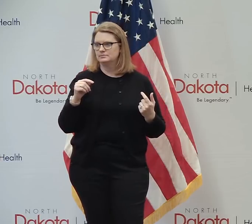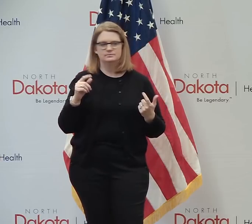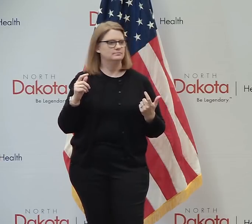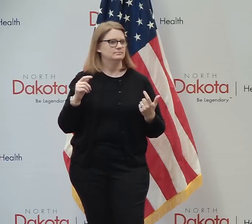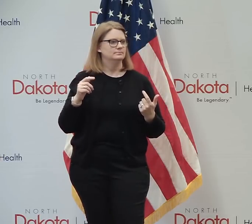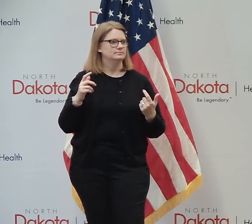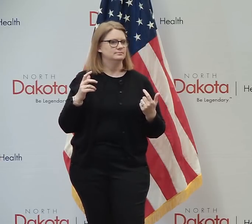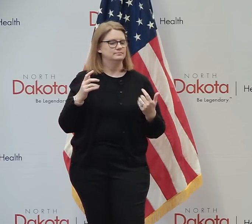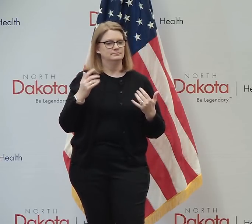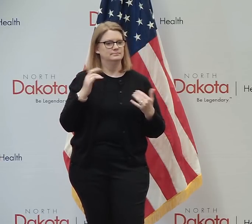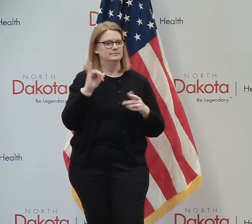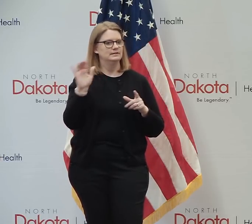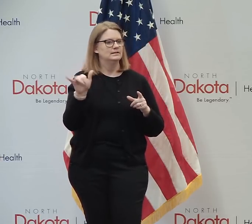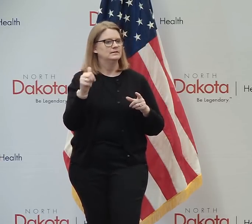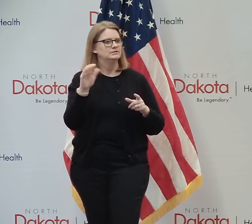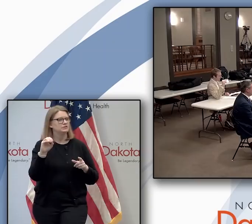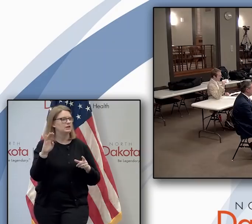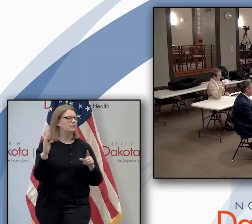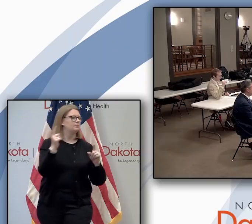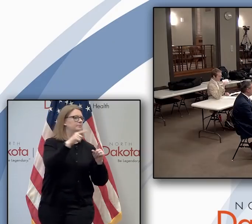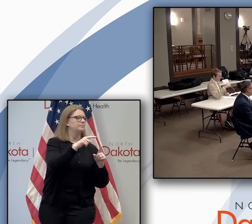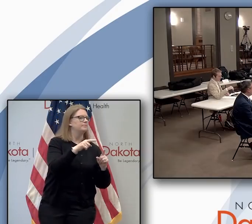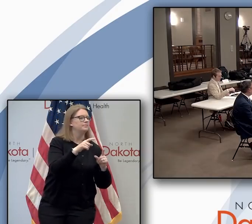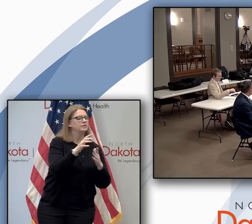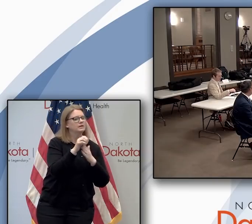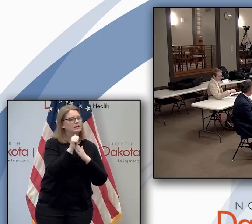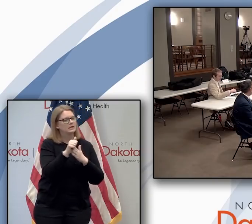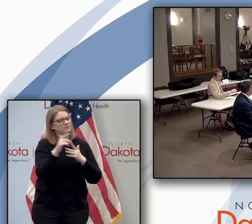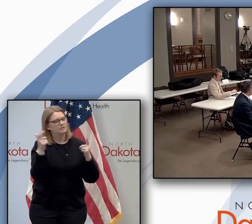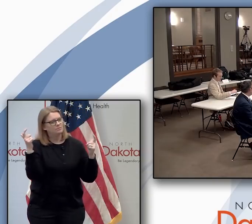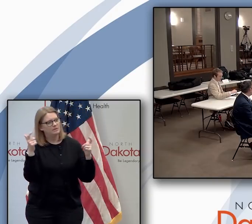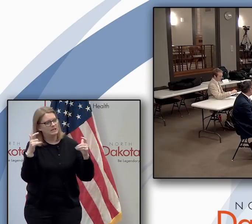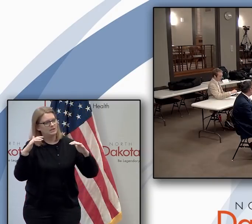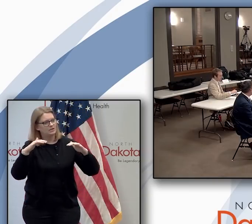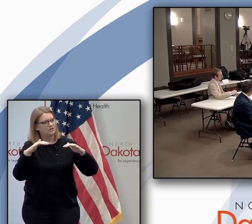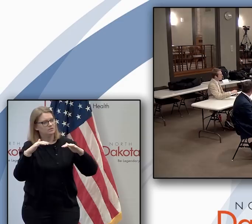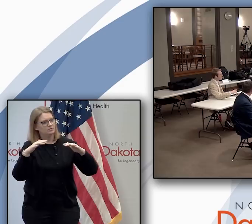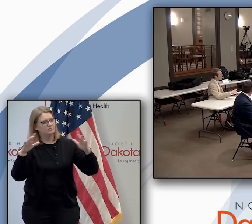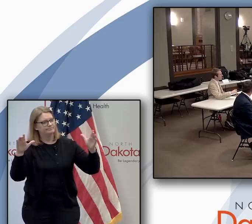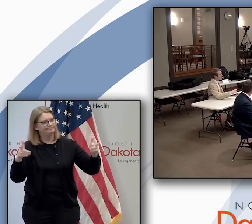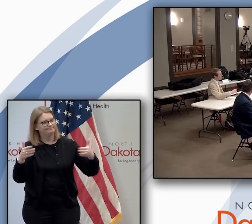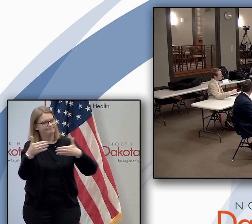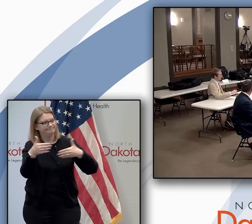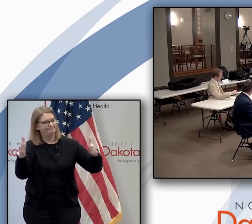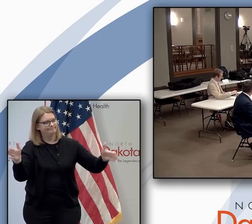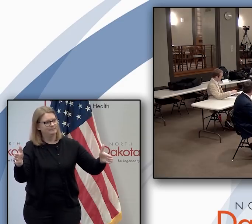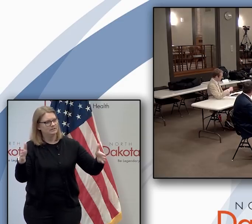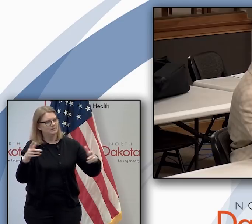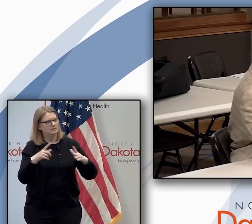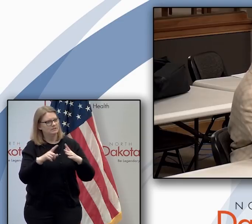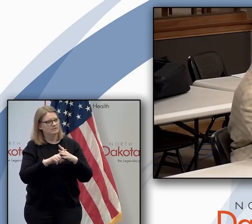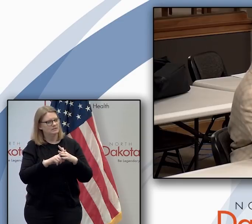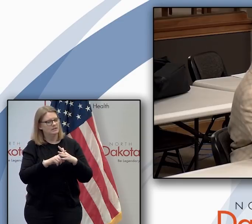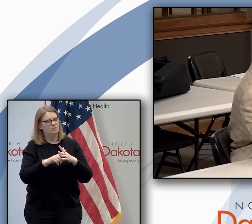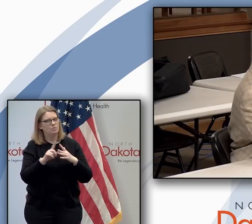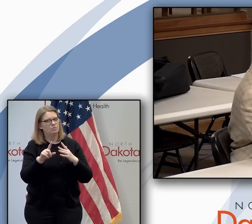And then we're going, Jacob? Governor, the guidance for larger venues unleashed tonight, when do they take effect?